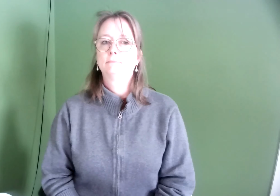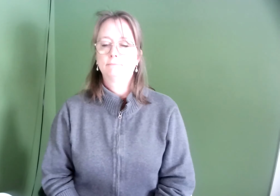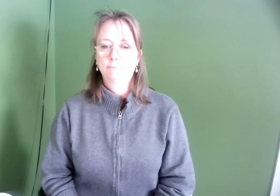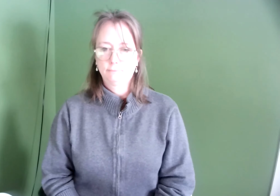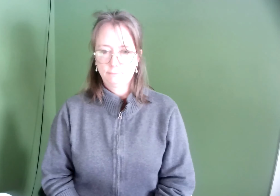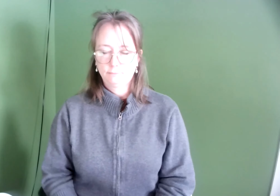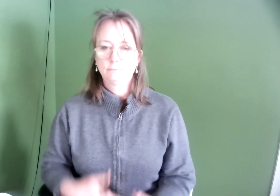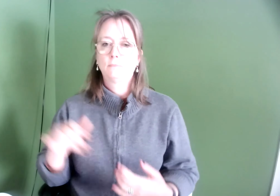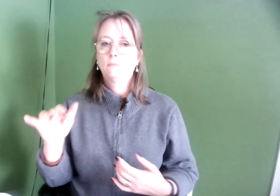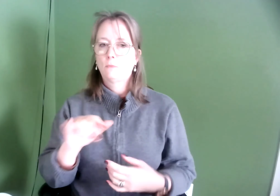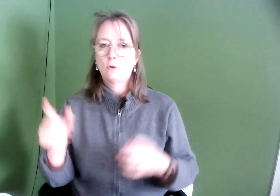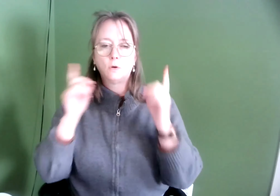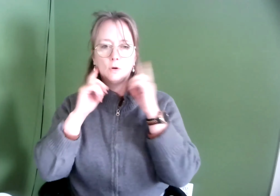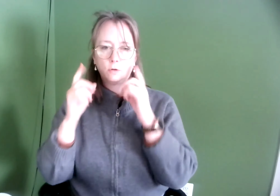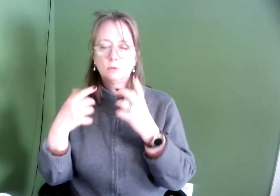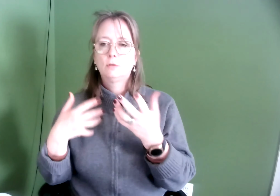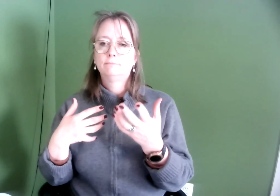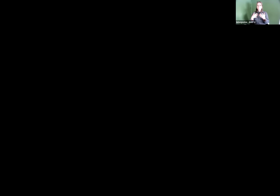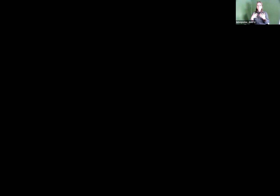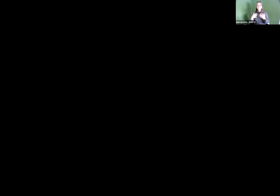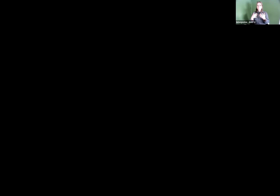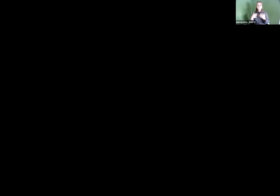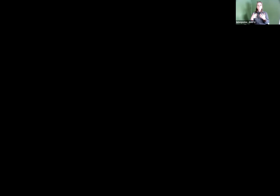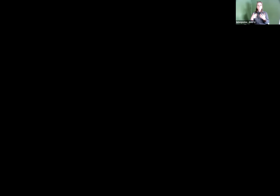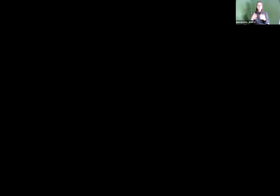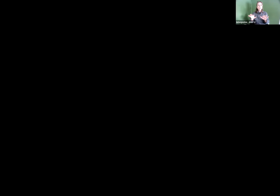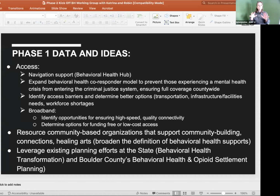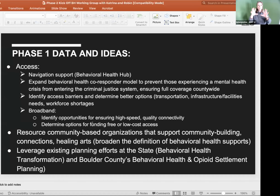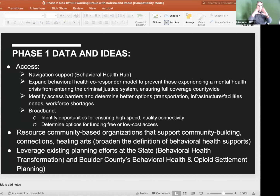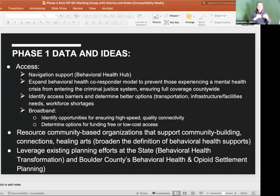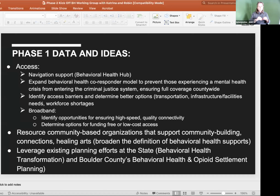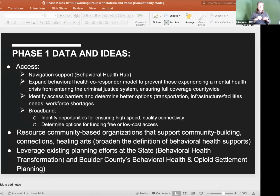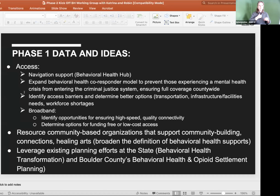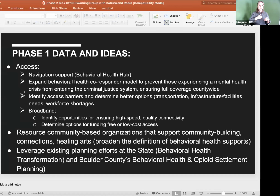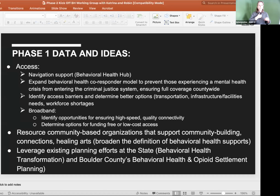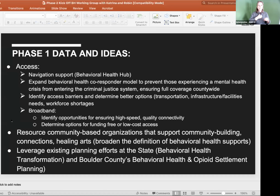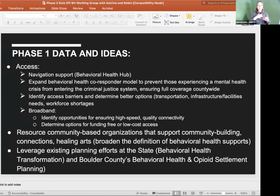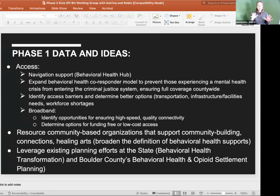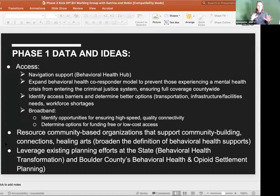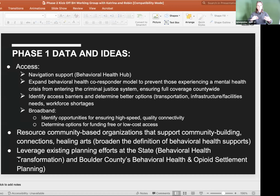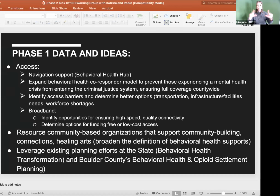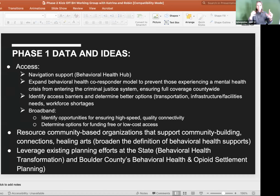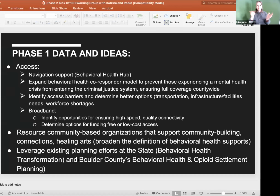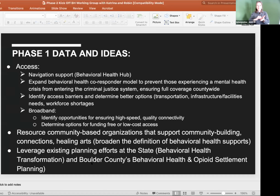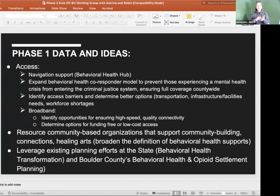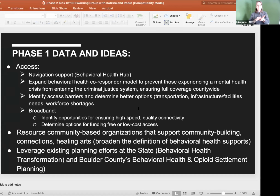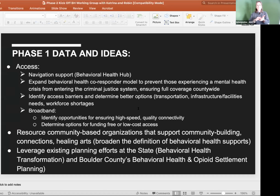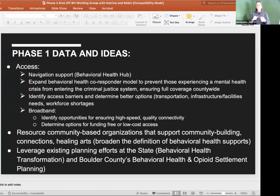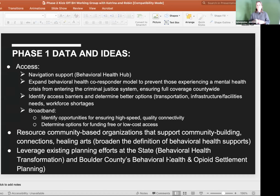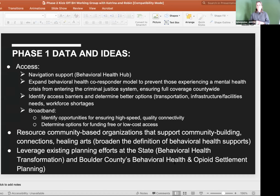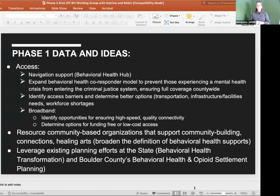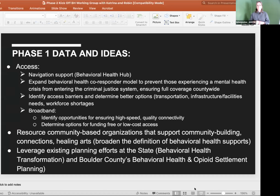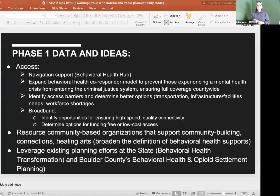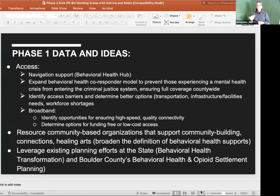We also heard interest, oh, the slide went away, Dr. Liz. Oh, there we go.